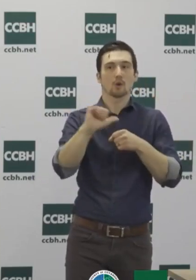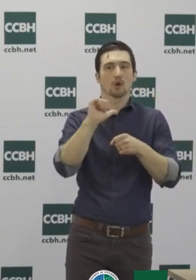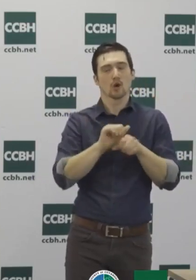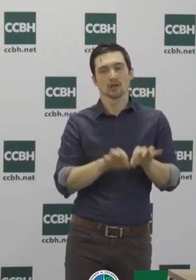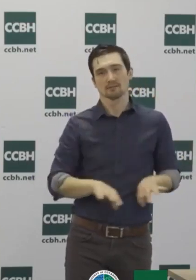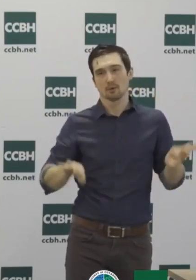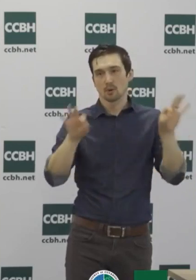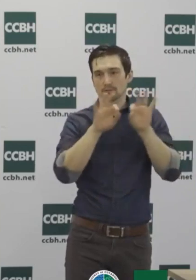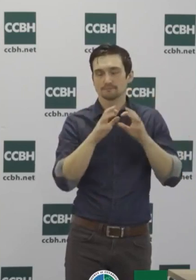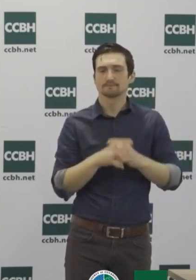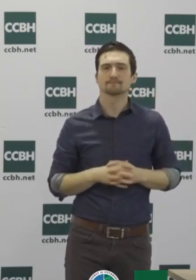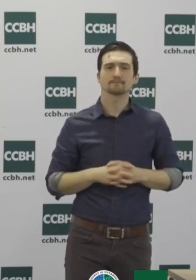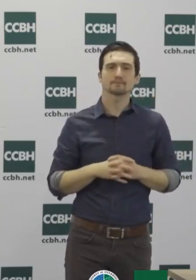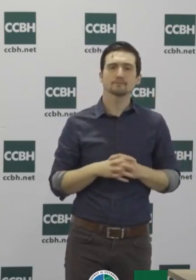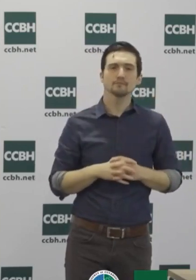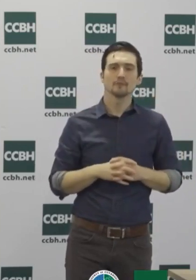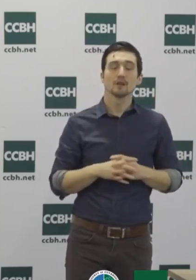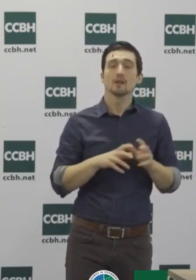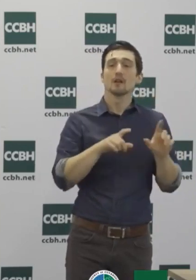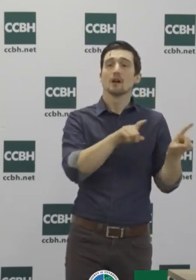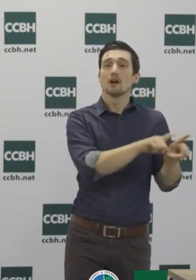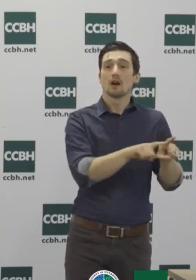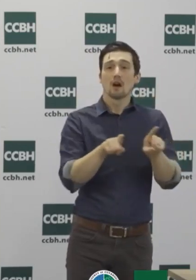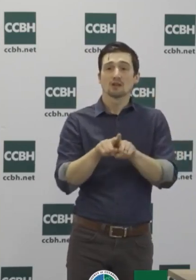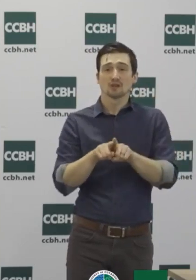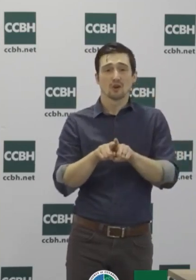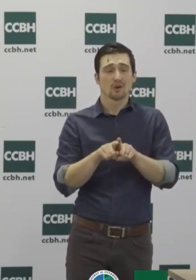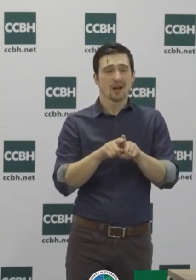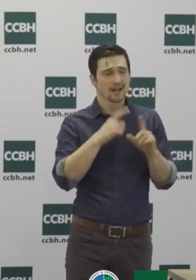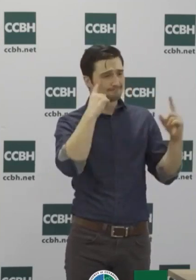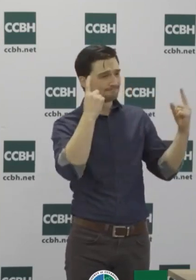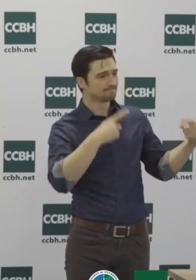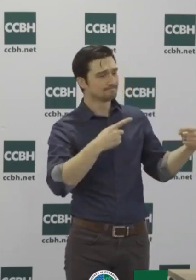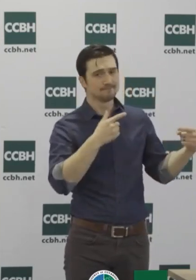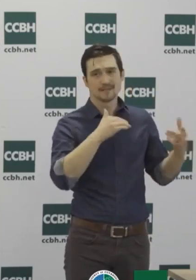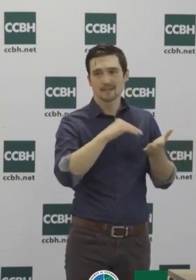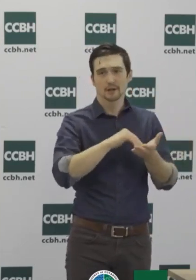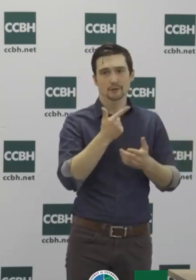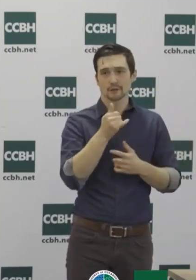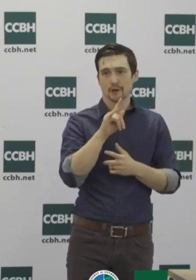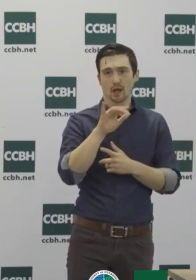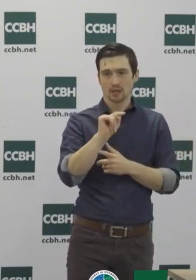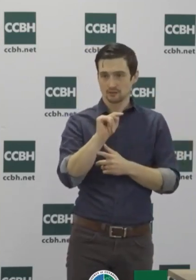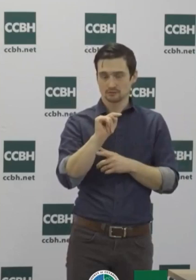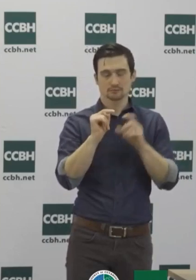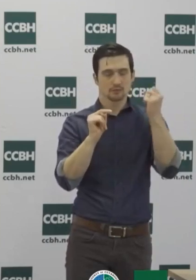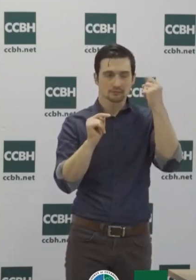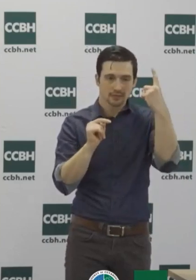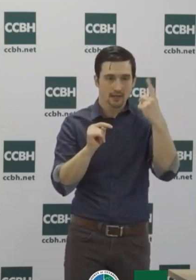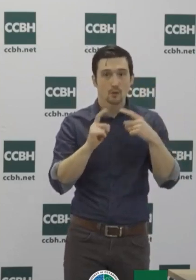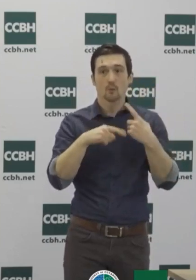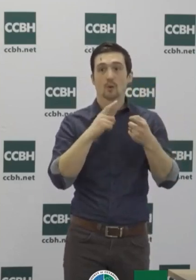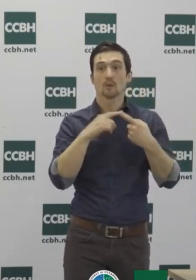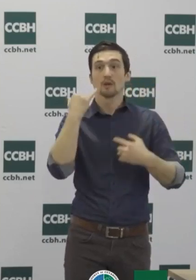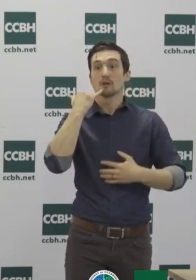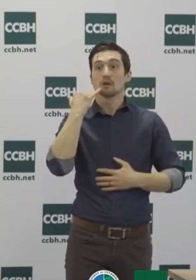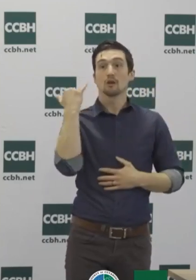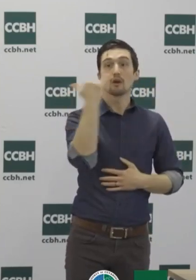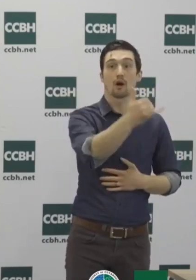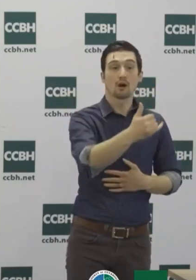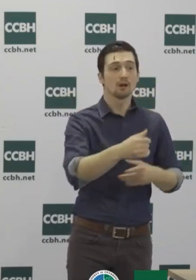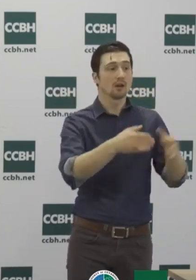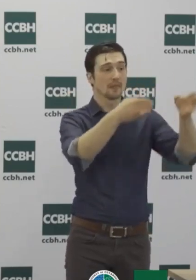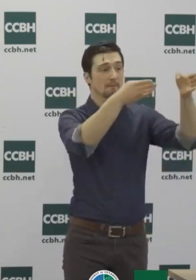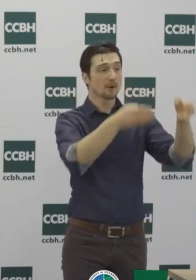So I also wanted to just stress, as Dr. Gullett discussed, that we understand when we call that people are scared. And in